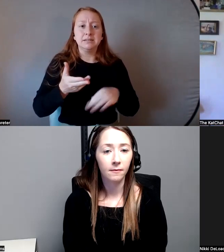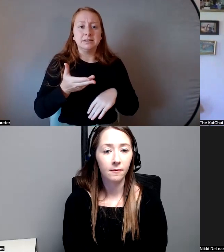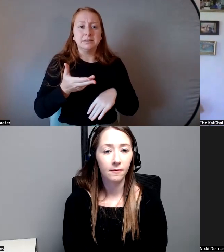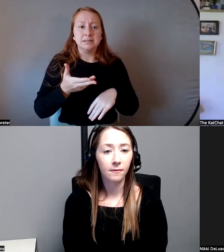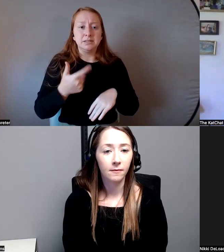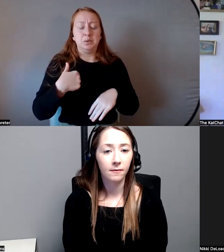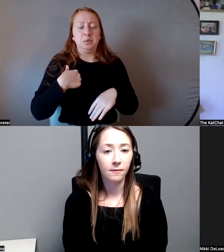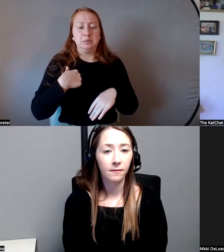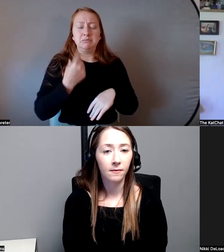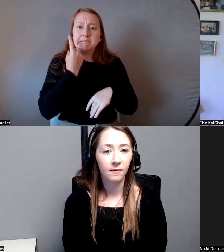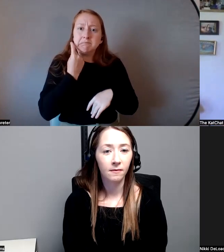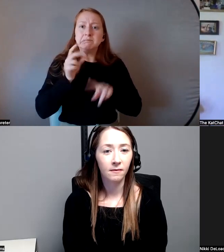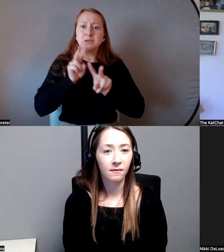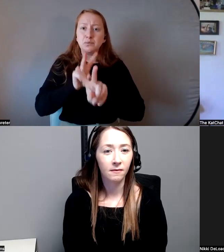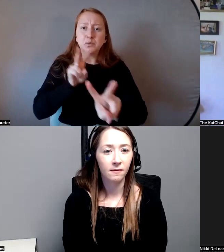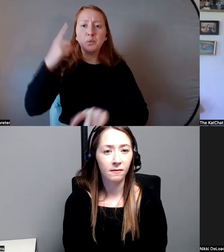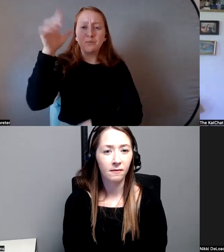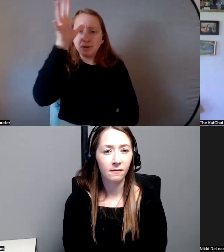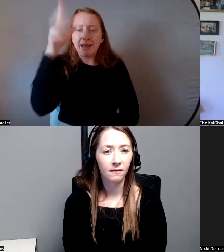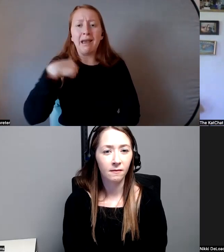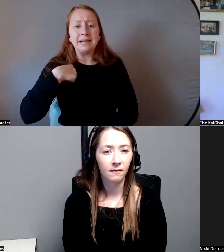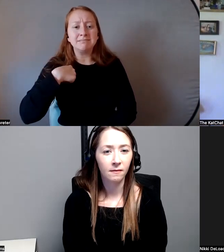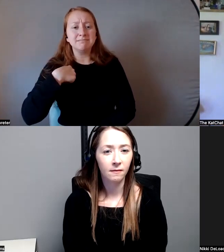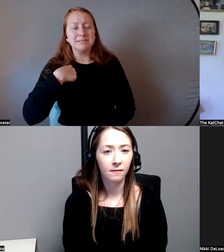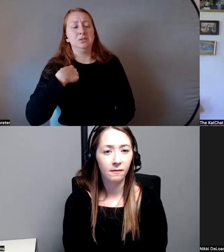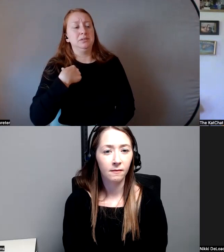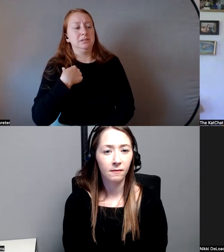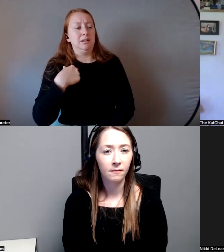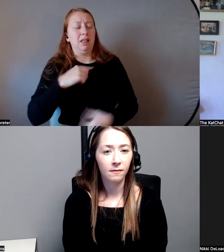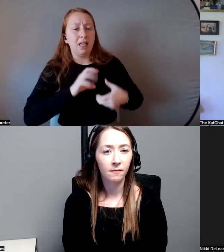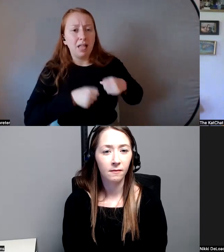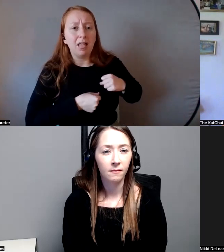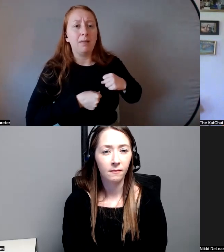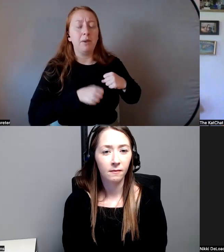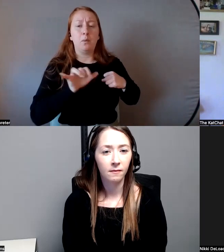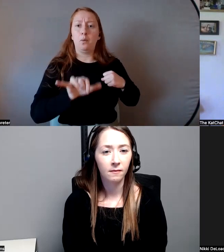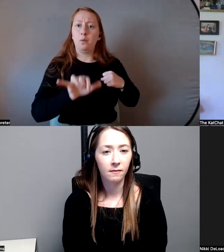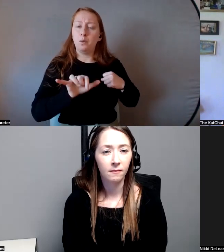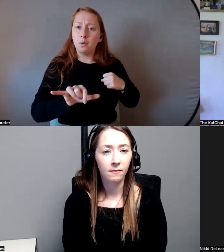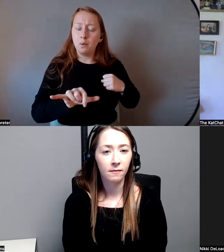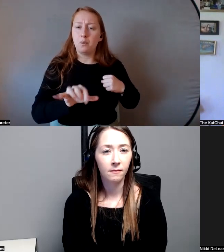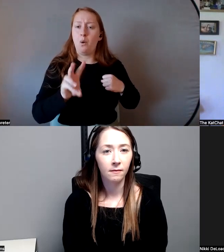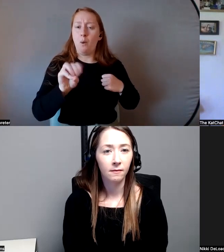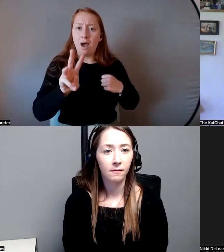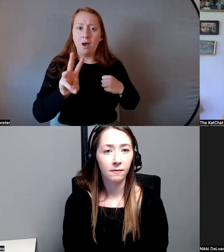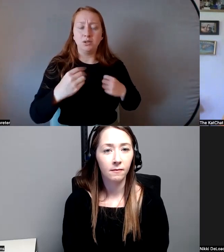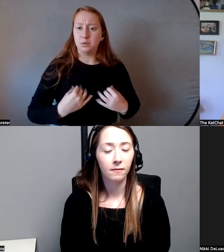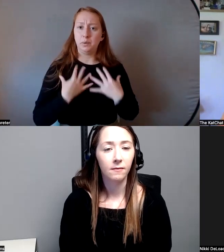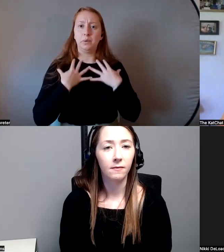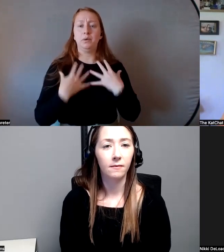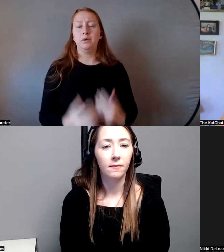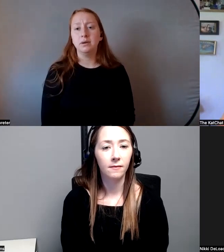your dad and saying goodbye. So it was just really, I was like, wow.